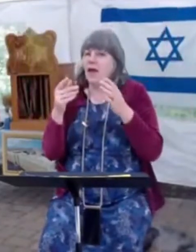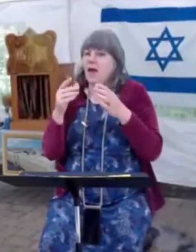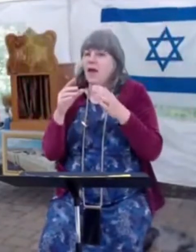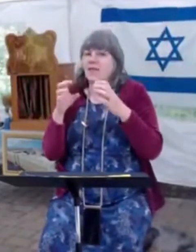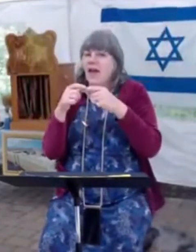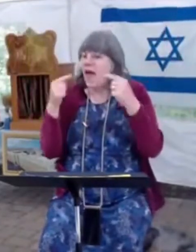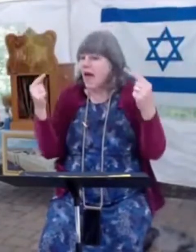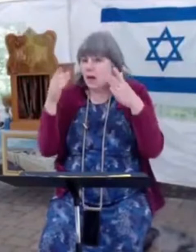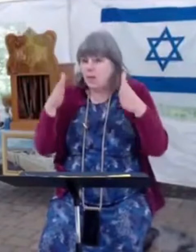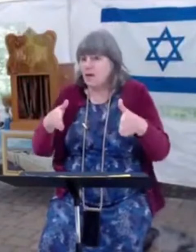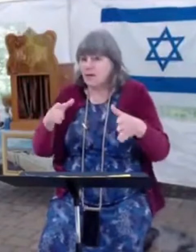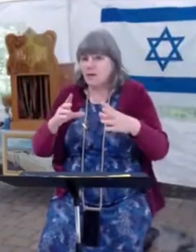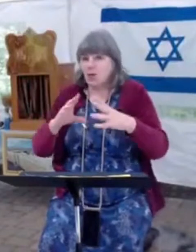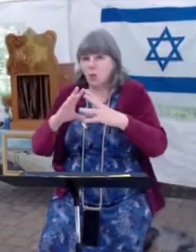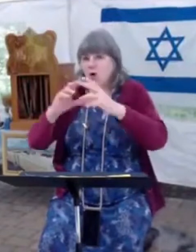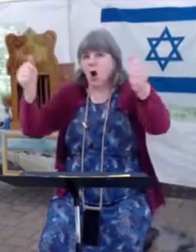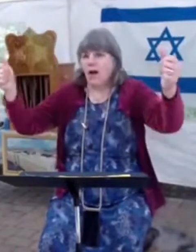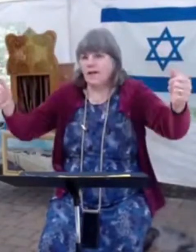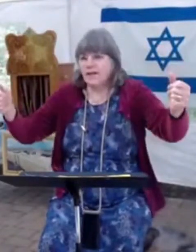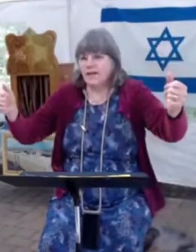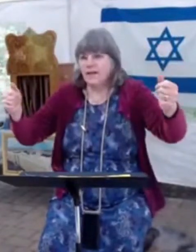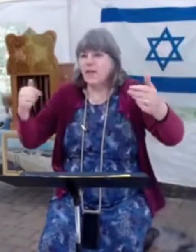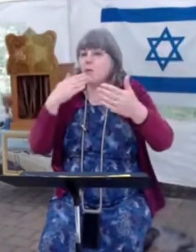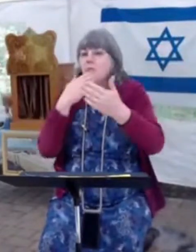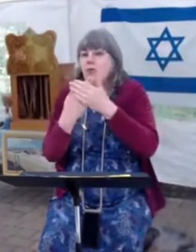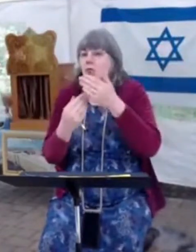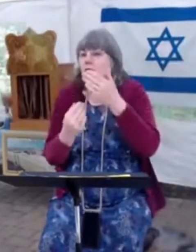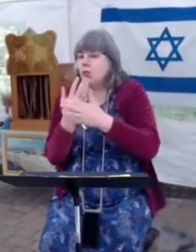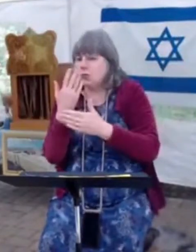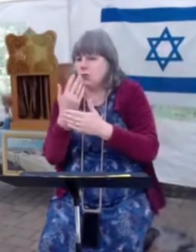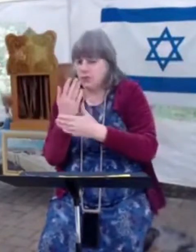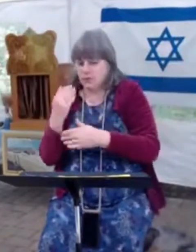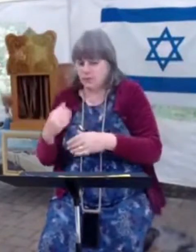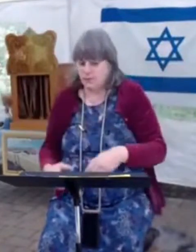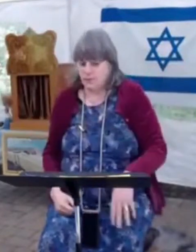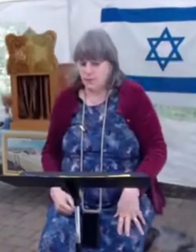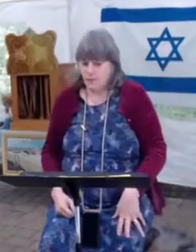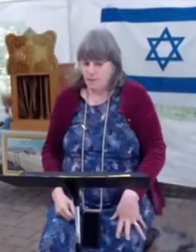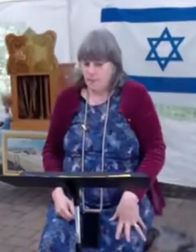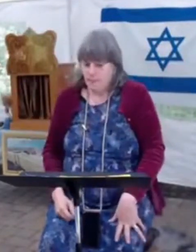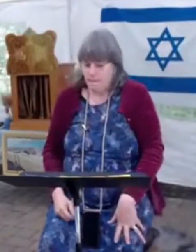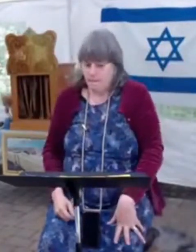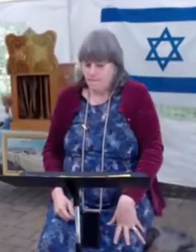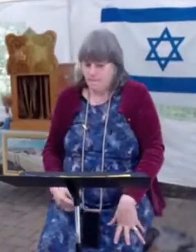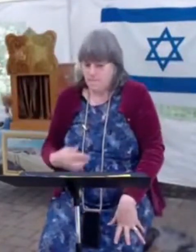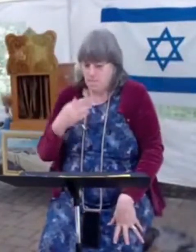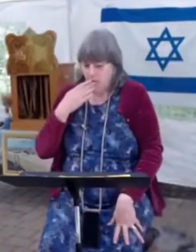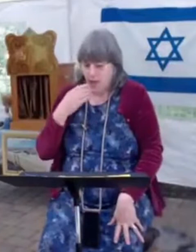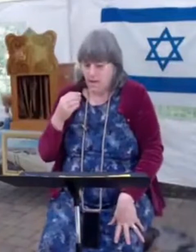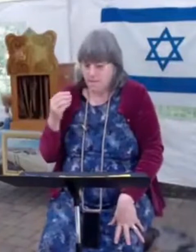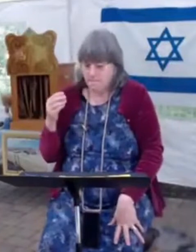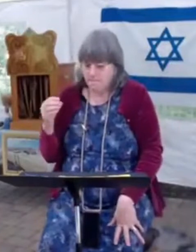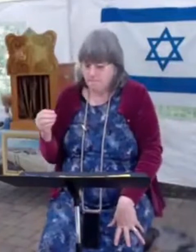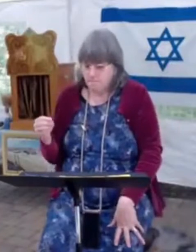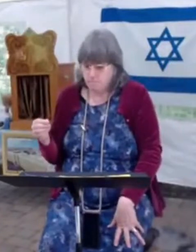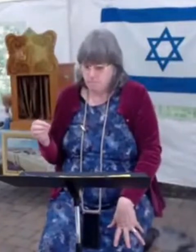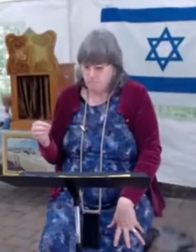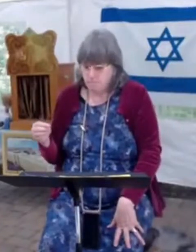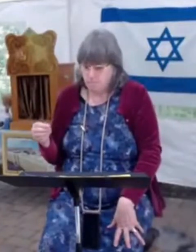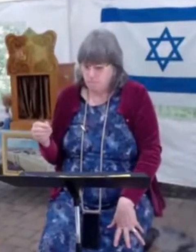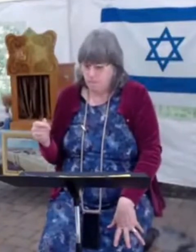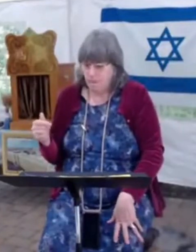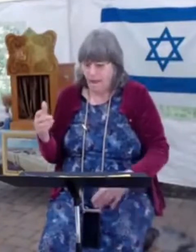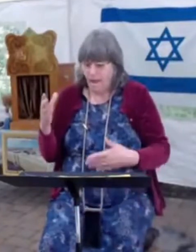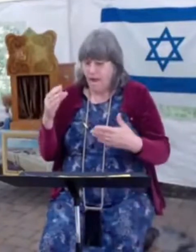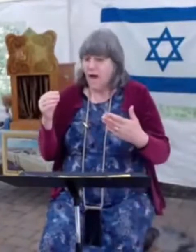The application of the Besorah was to repent from their selfishness and maybe their anger against the city that left